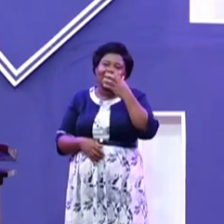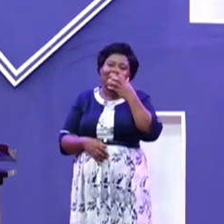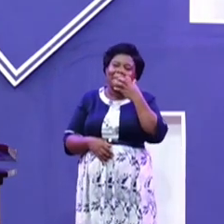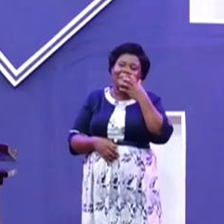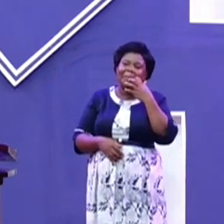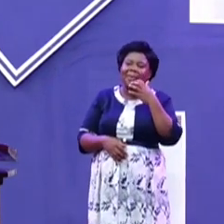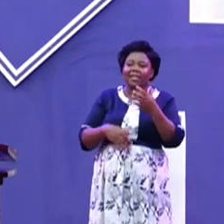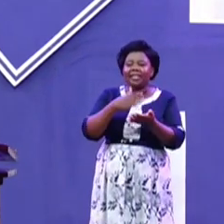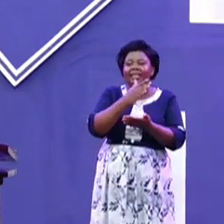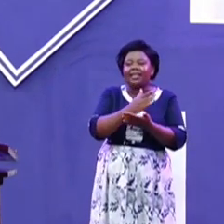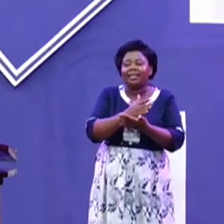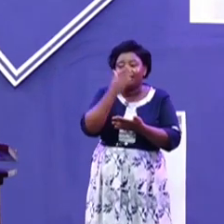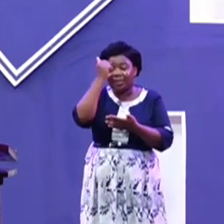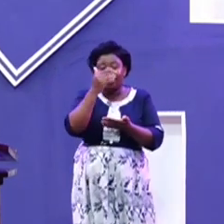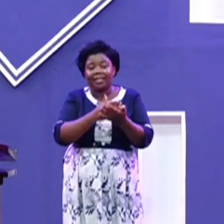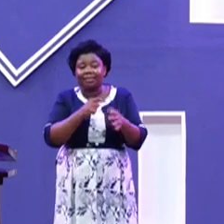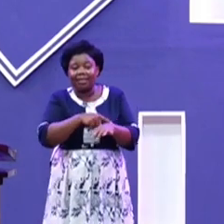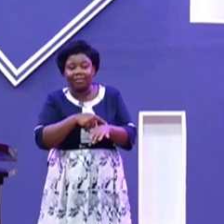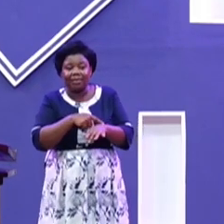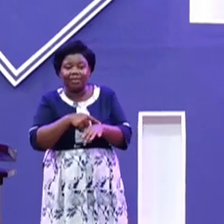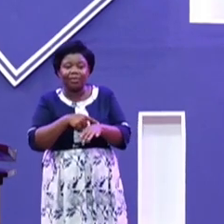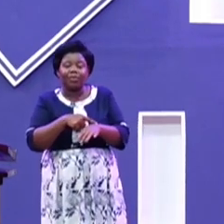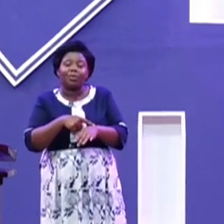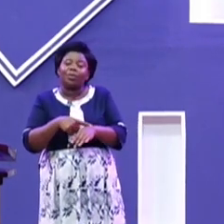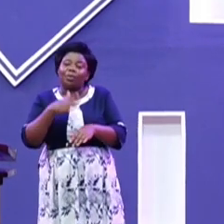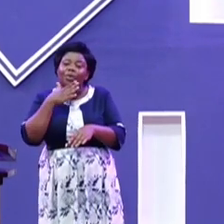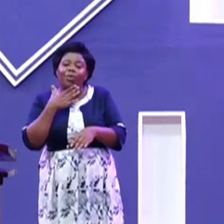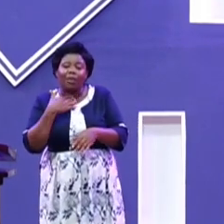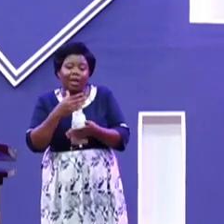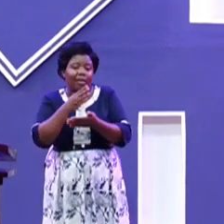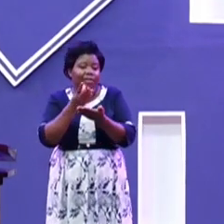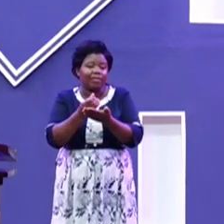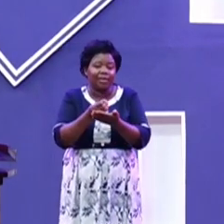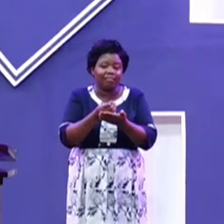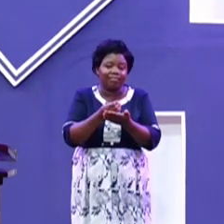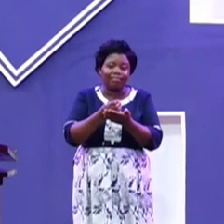ketuva tutera okutekesira ku sente